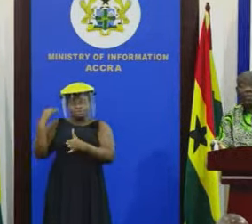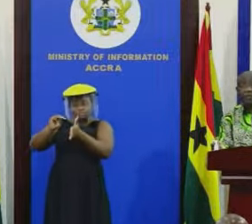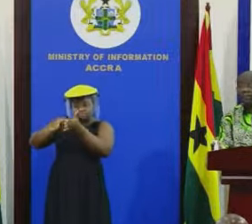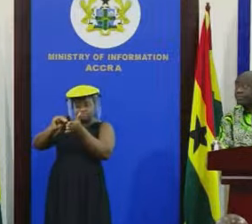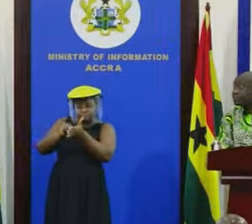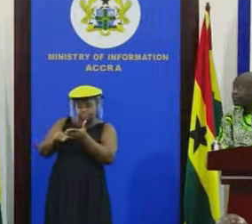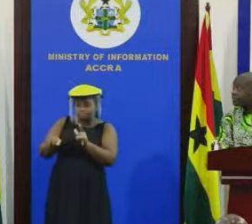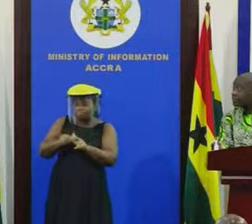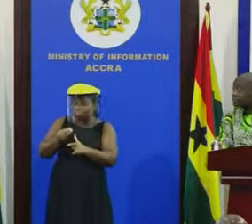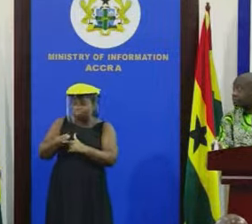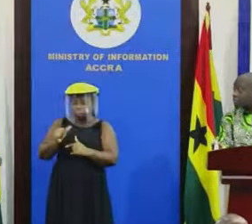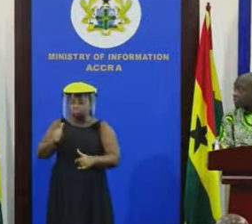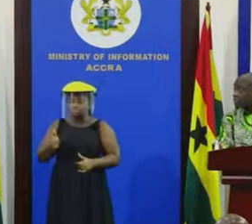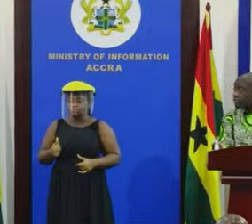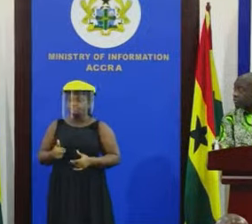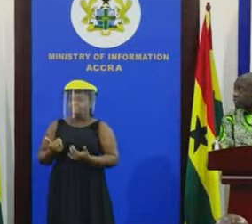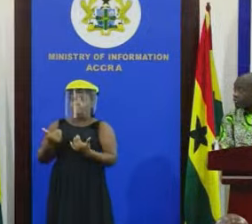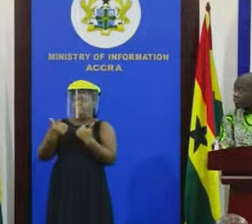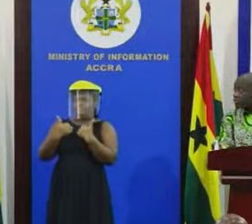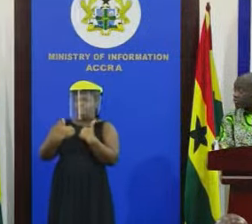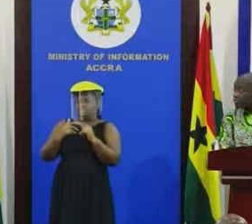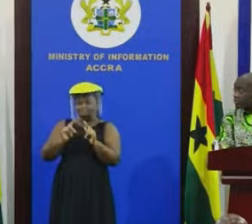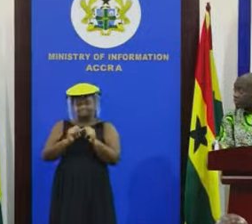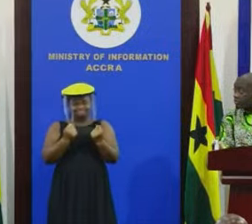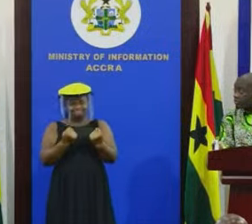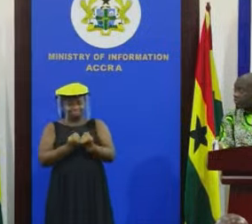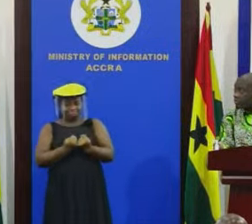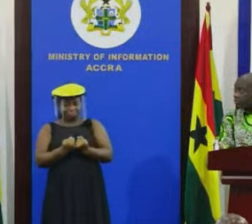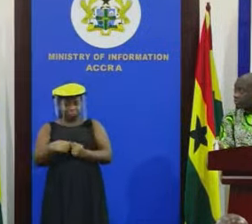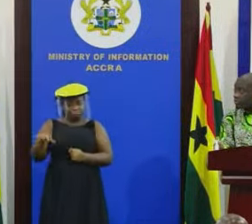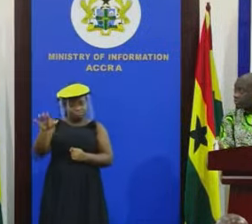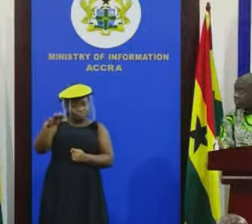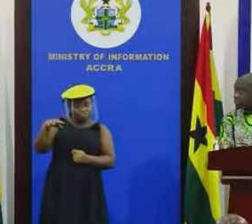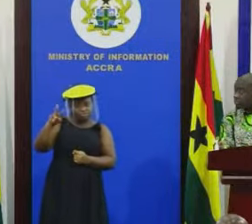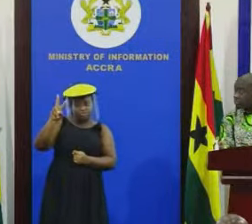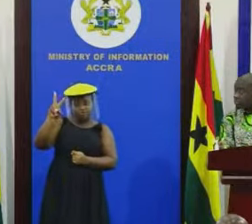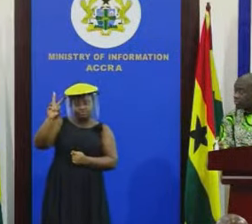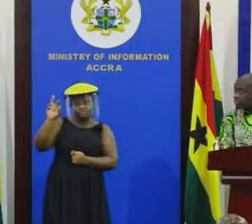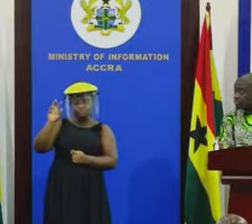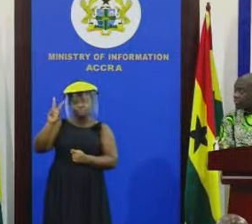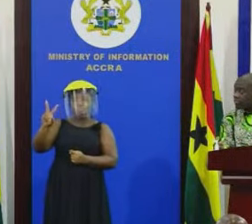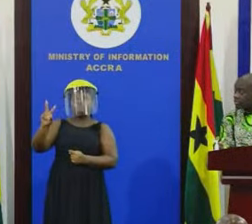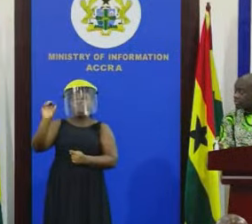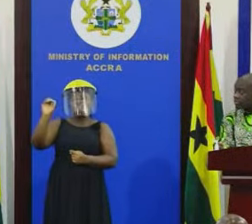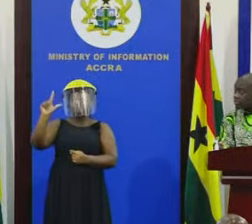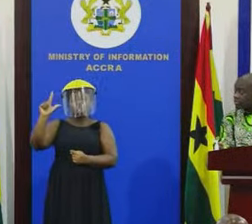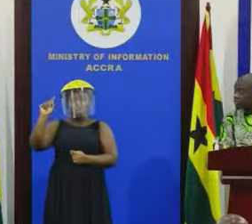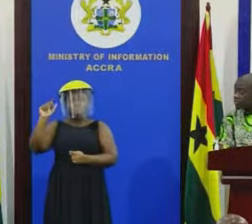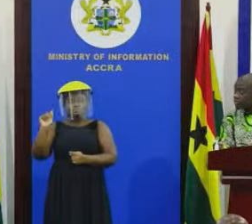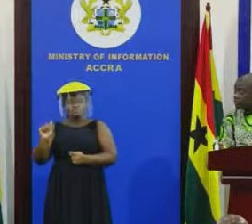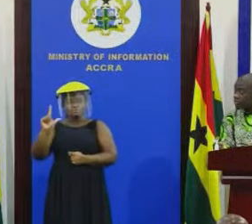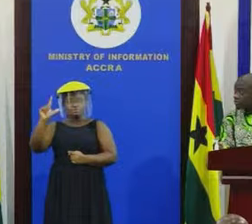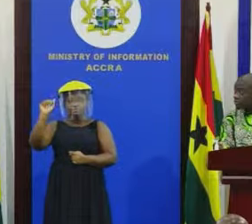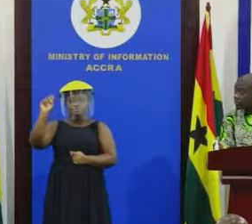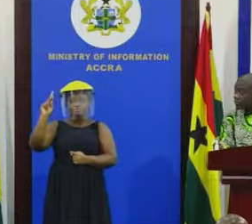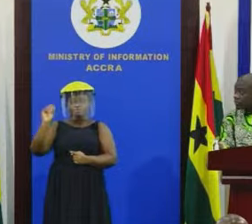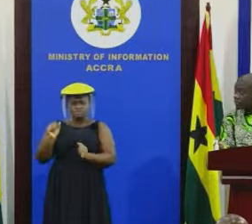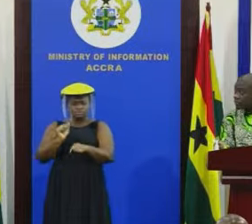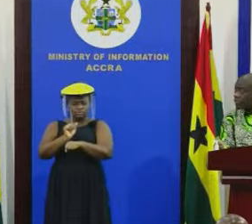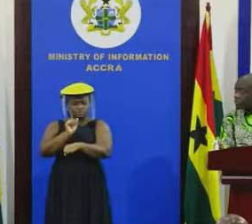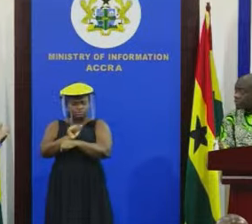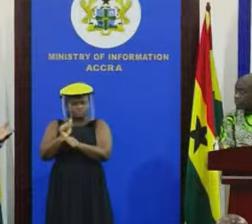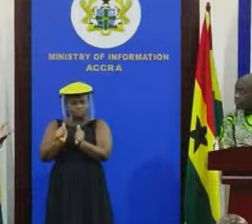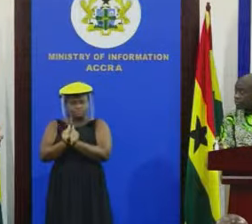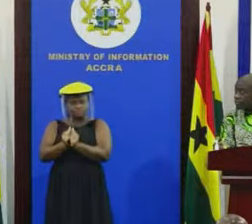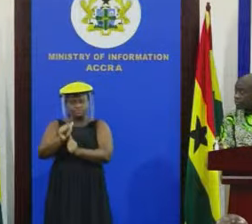any way? And yes, we have teams along the Volta Lake, and they worked with the Navy, and in